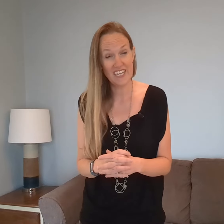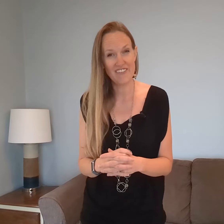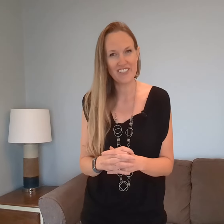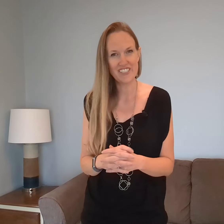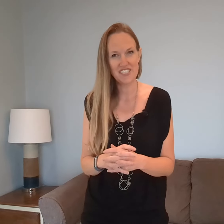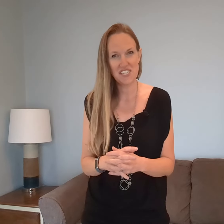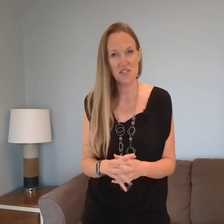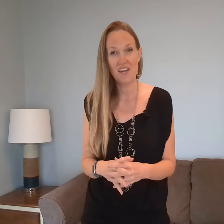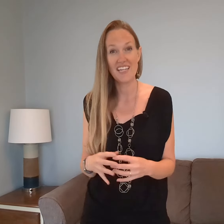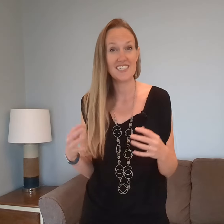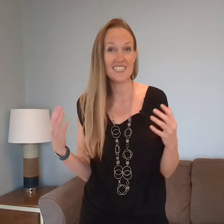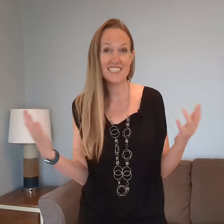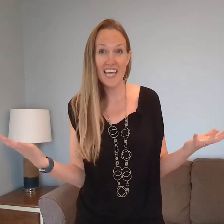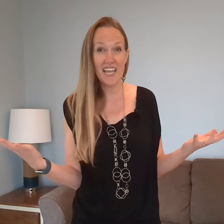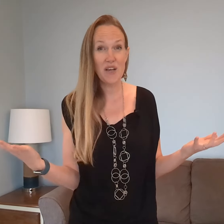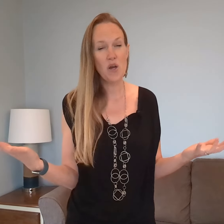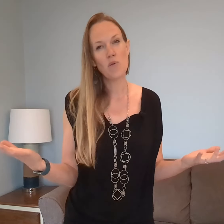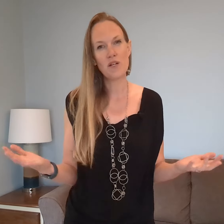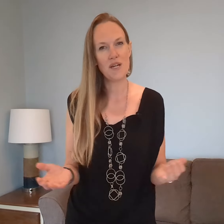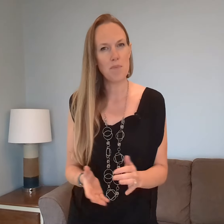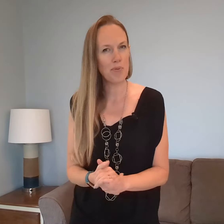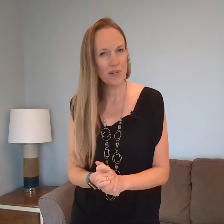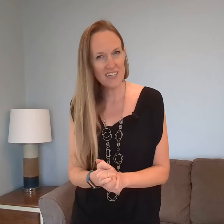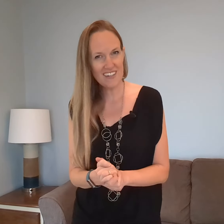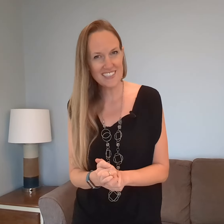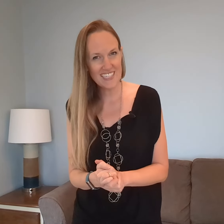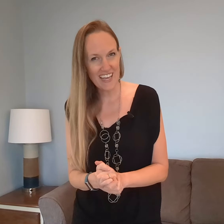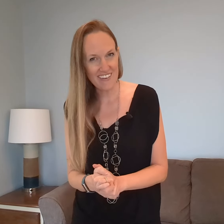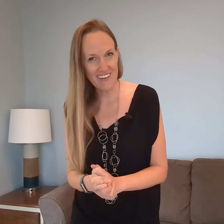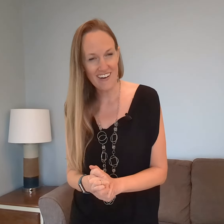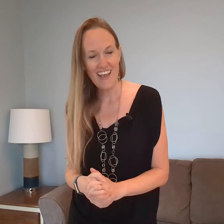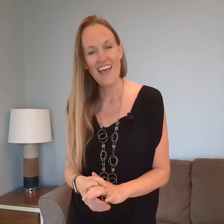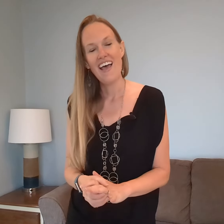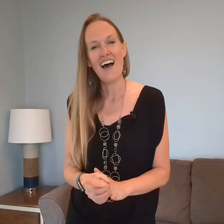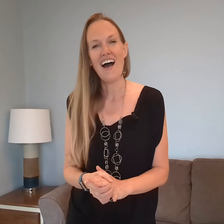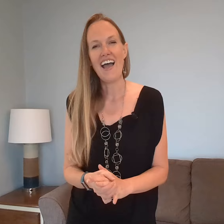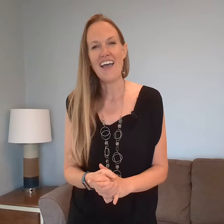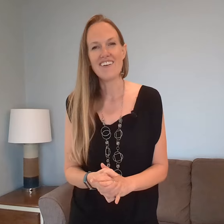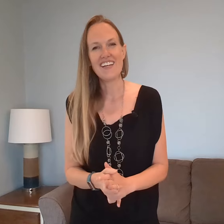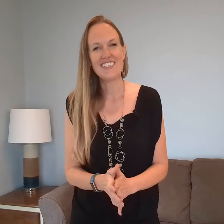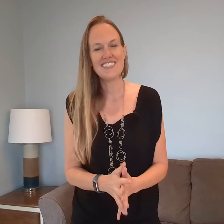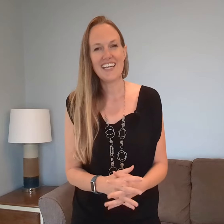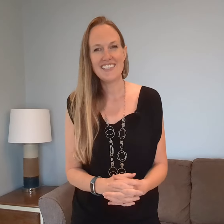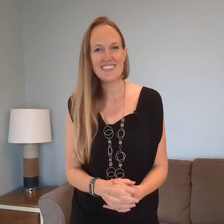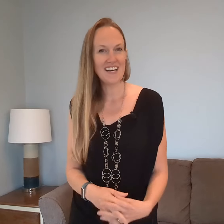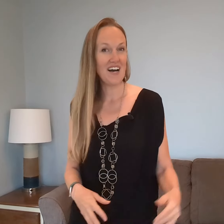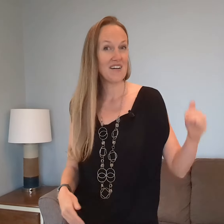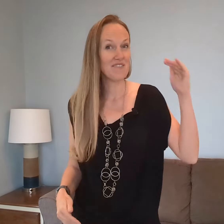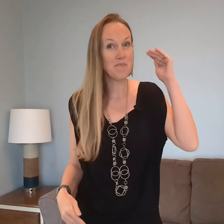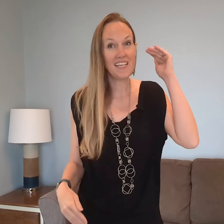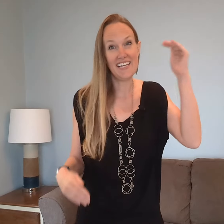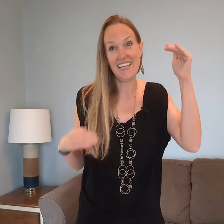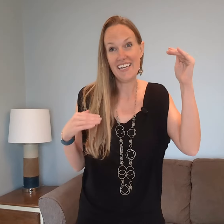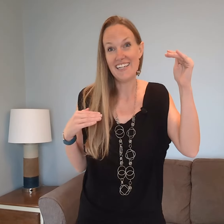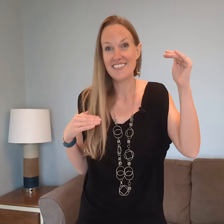in verse two. And today we're gonna put it all together and we're gonna sign this song from beginning